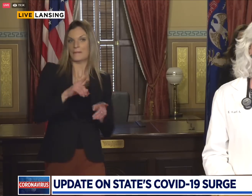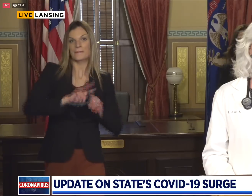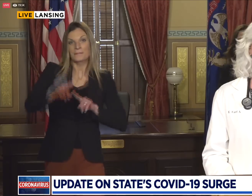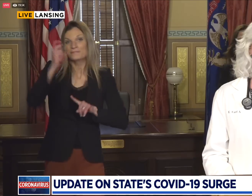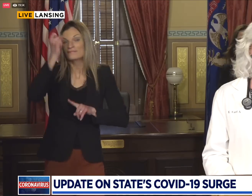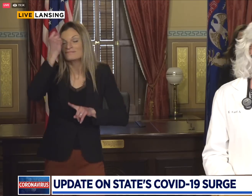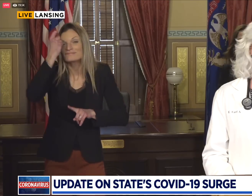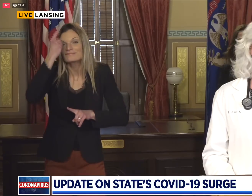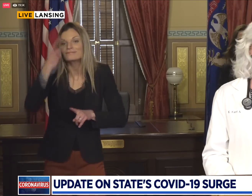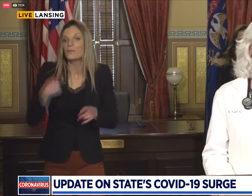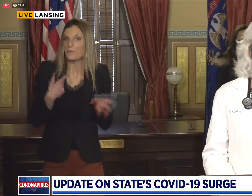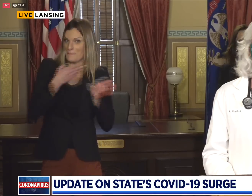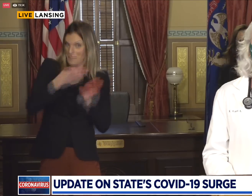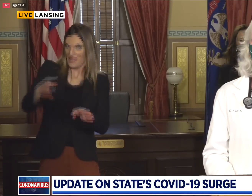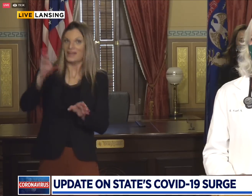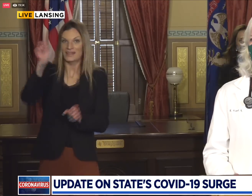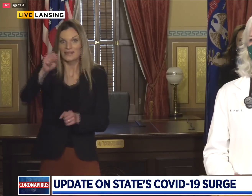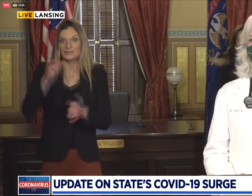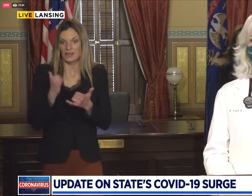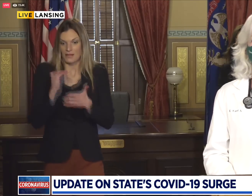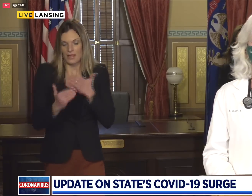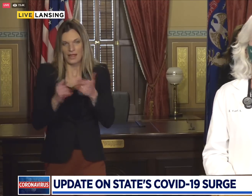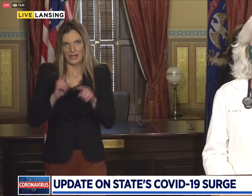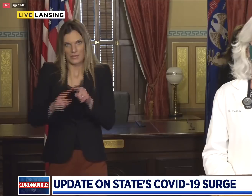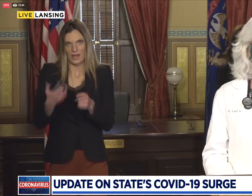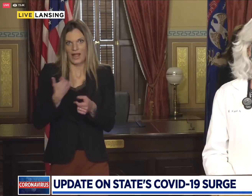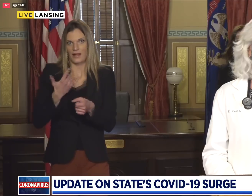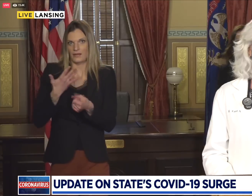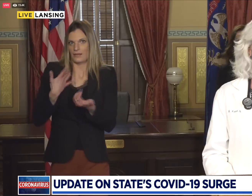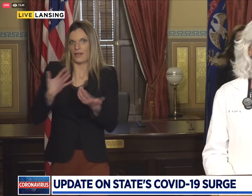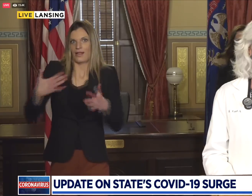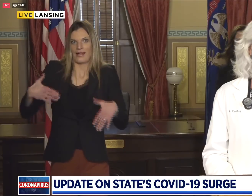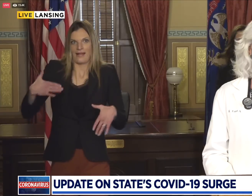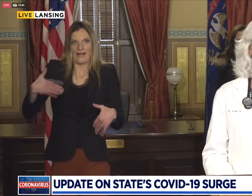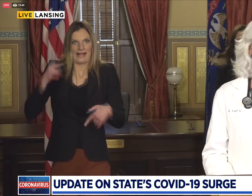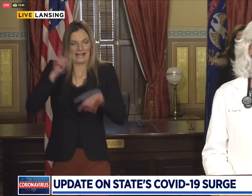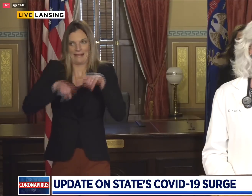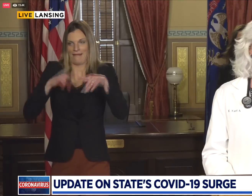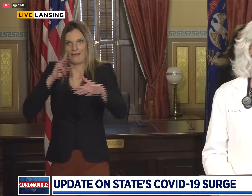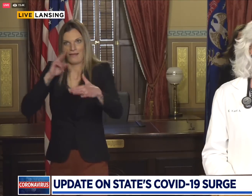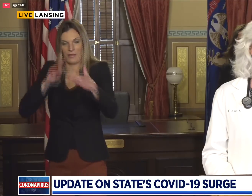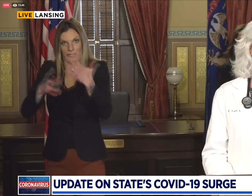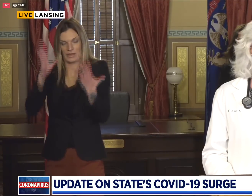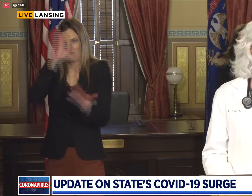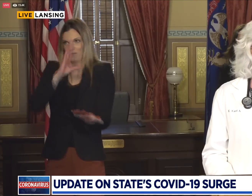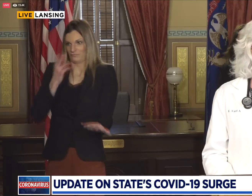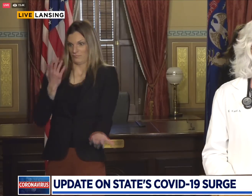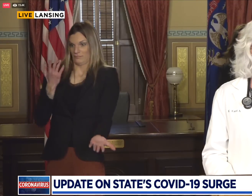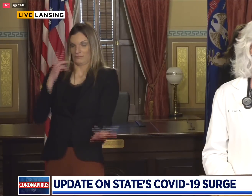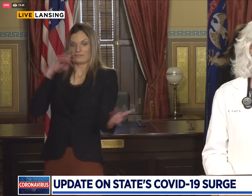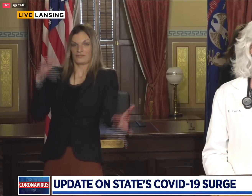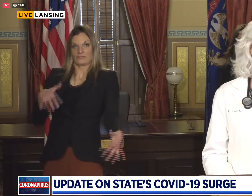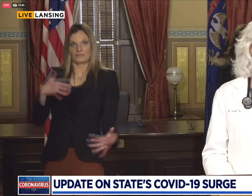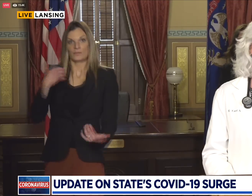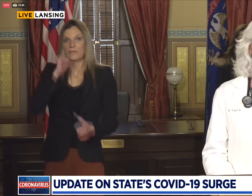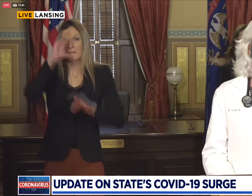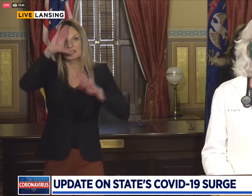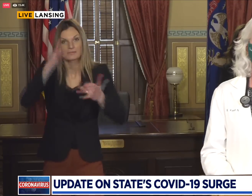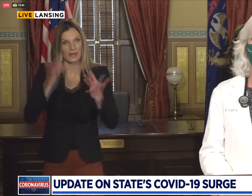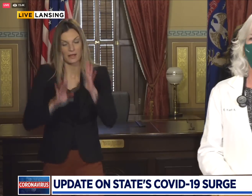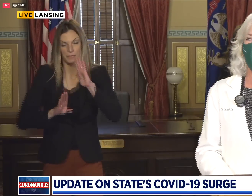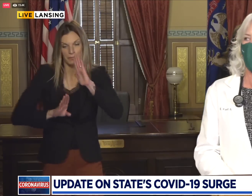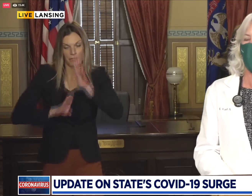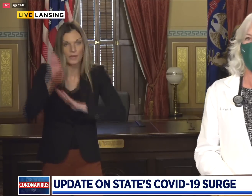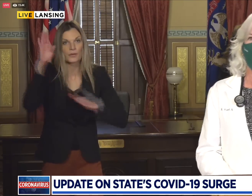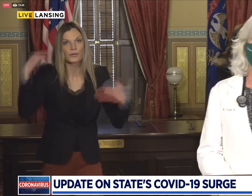their limits, and we are entering into a phase where we're having doubling times of COVID patients that are